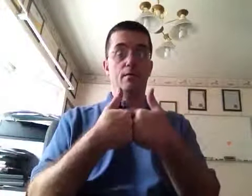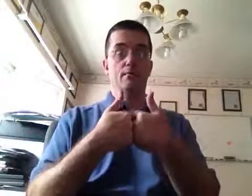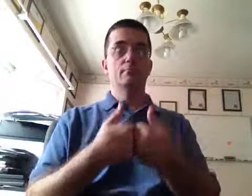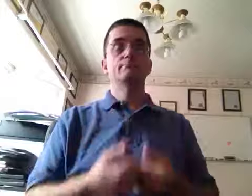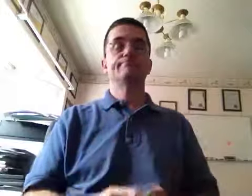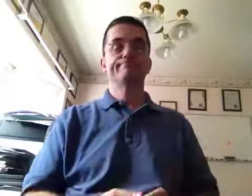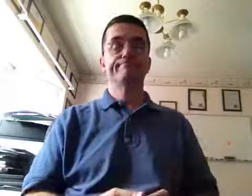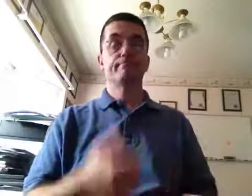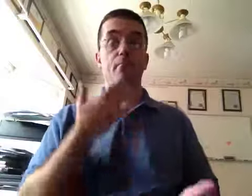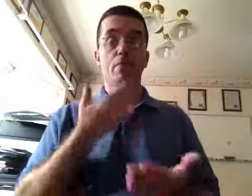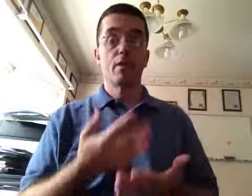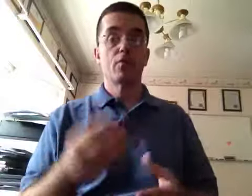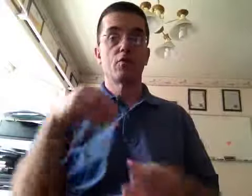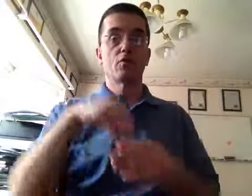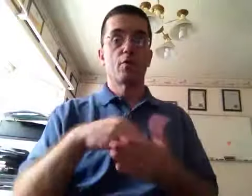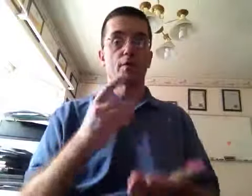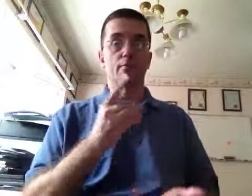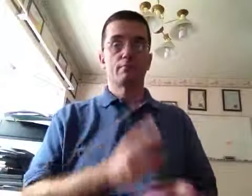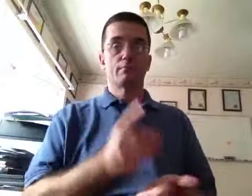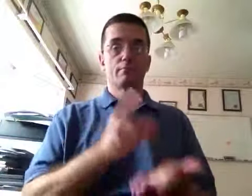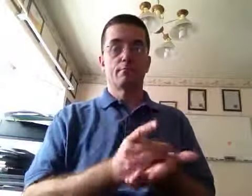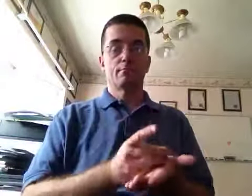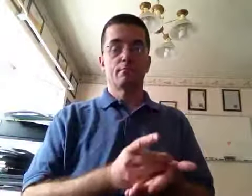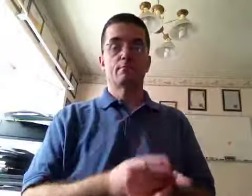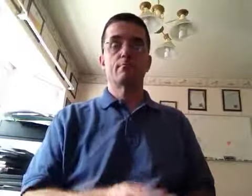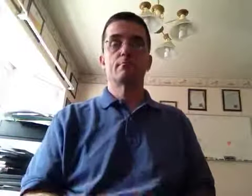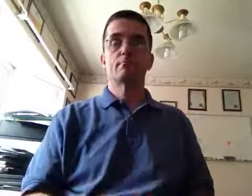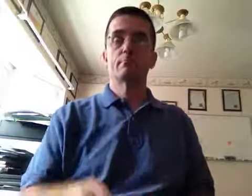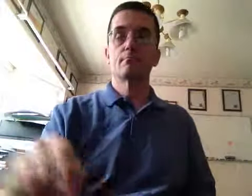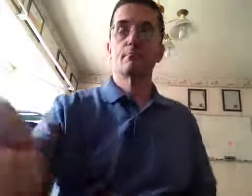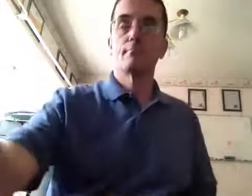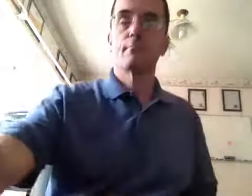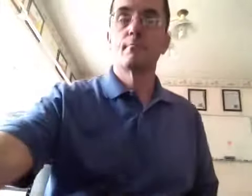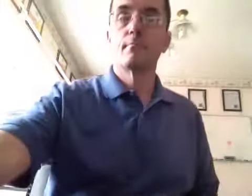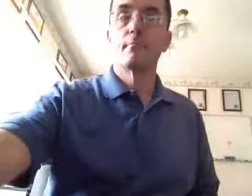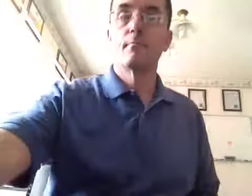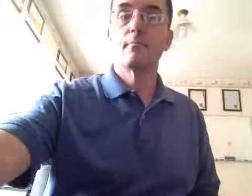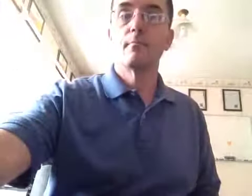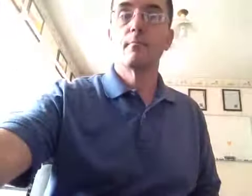Show. This program is designed to provide